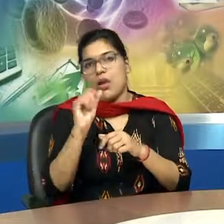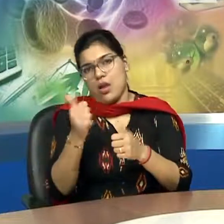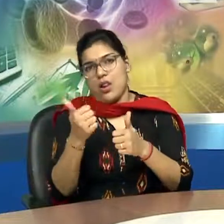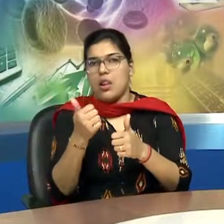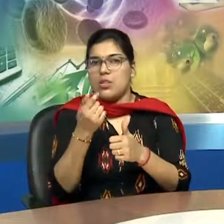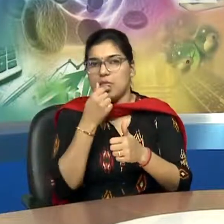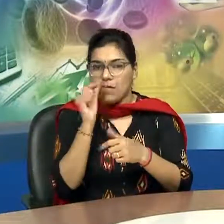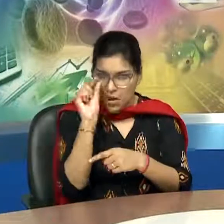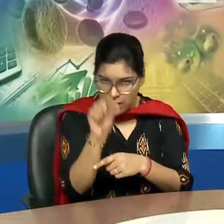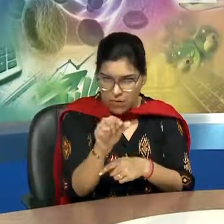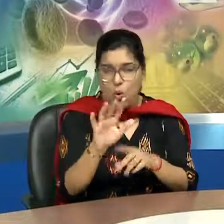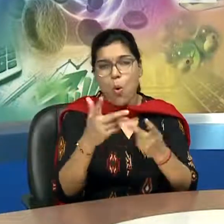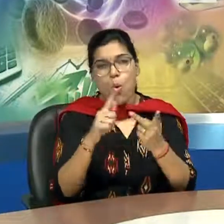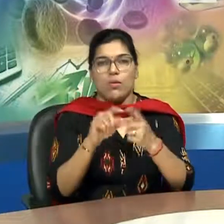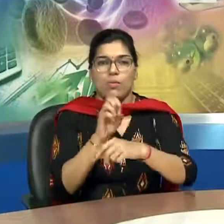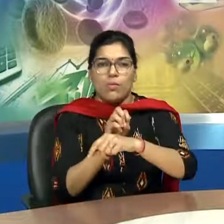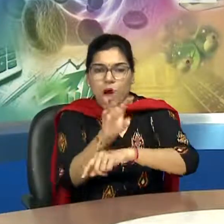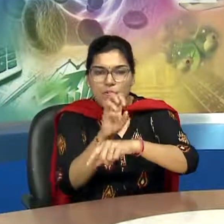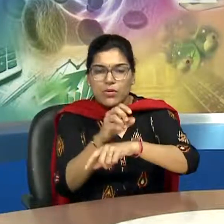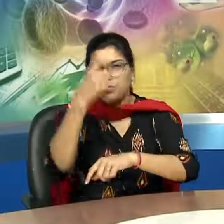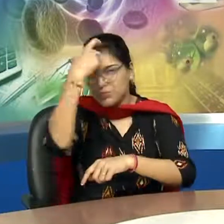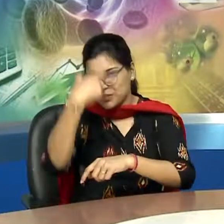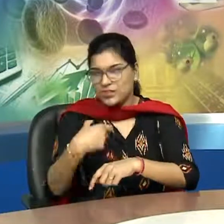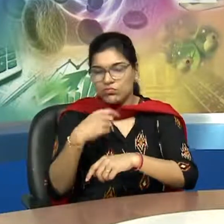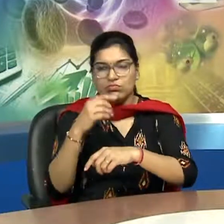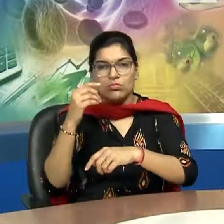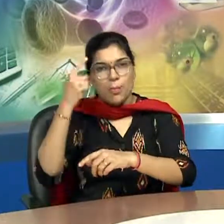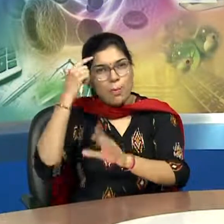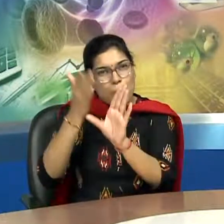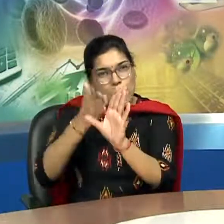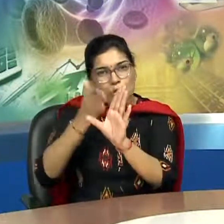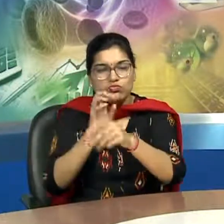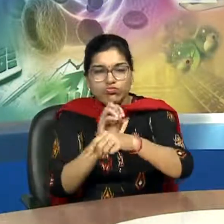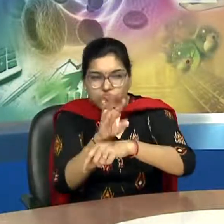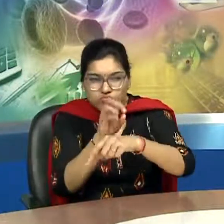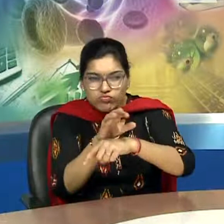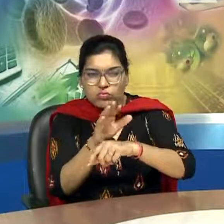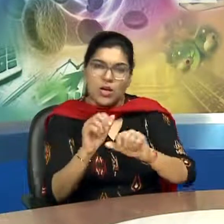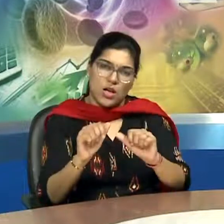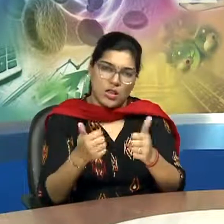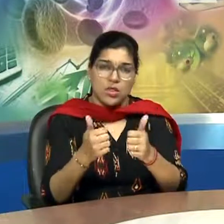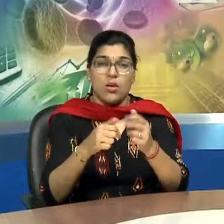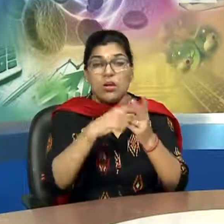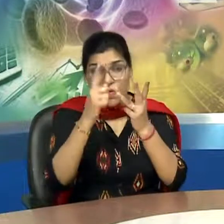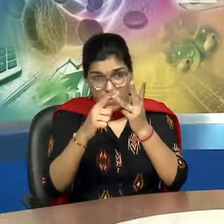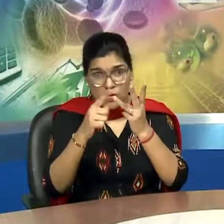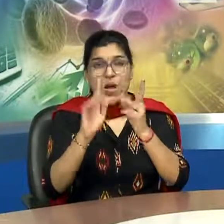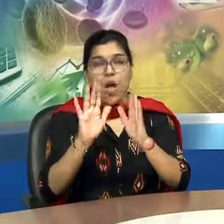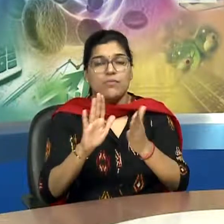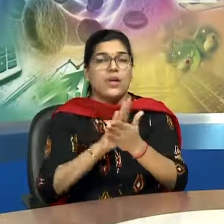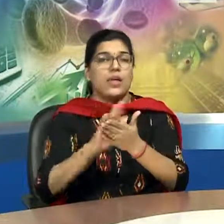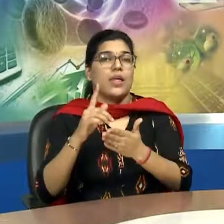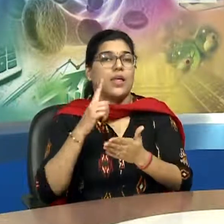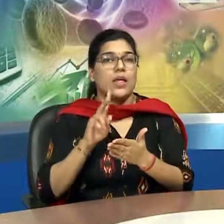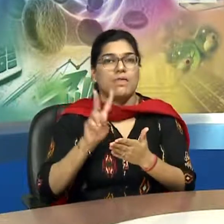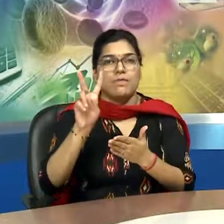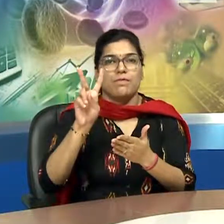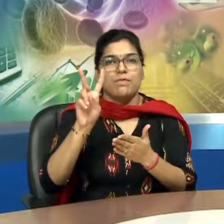craving as to use the drug again, so at that point of time mental health services are required and counseling, psychotherapies